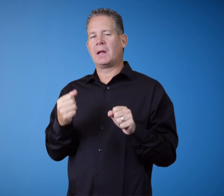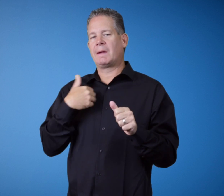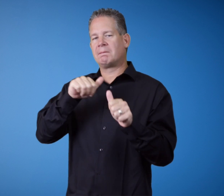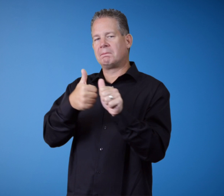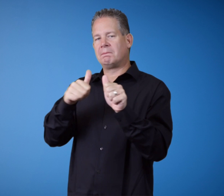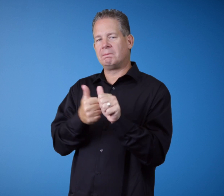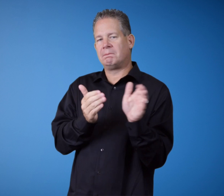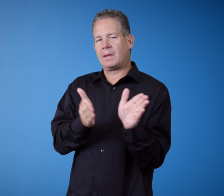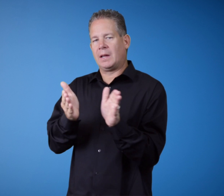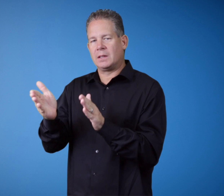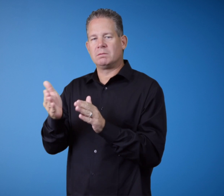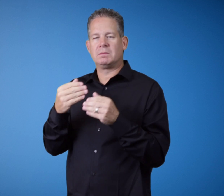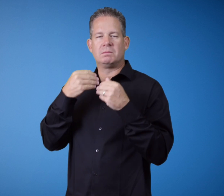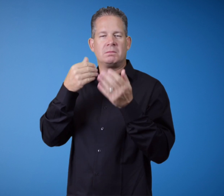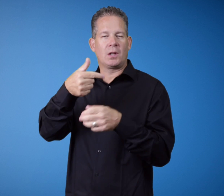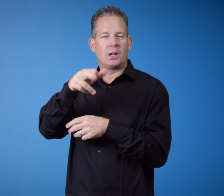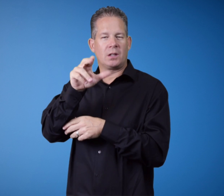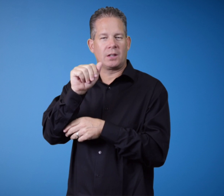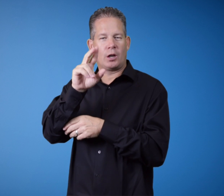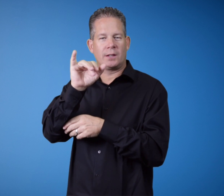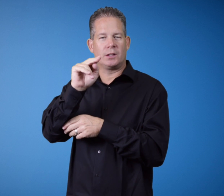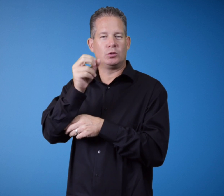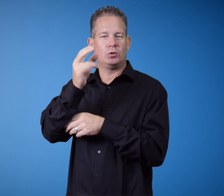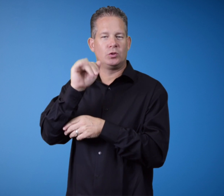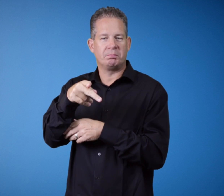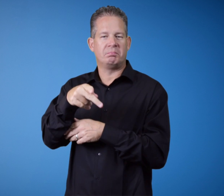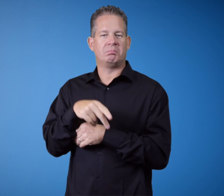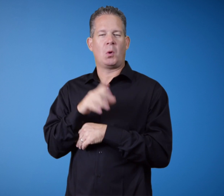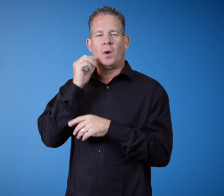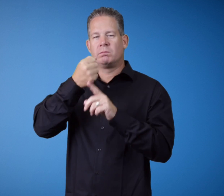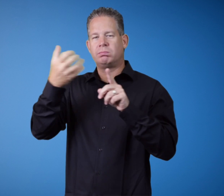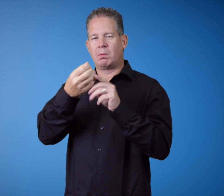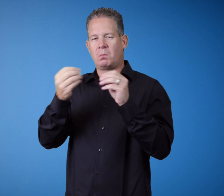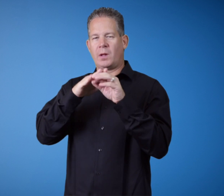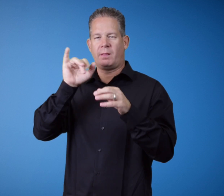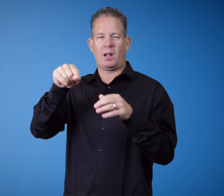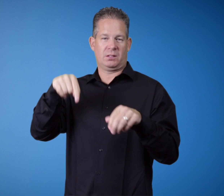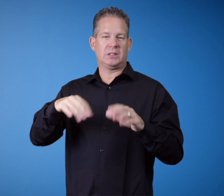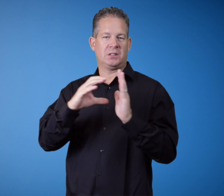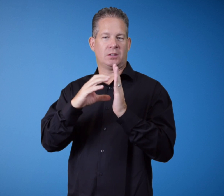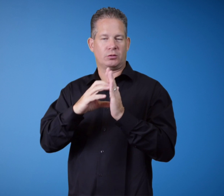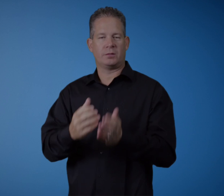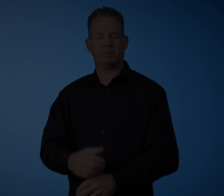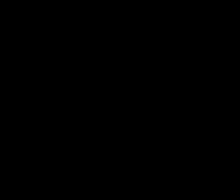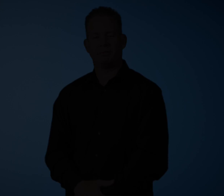If you're not ready for this, there can be a backup plan of guardianship. We will talk about that more in depth in this